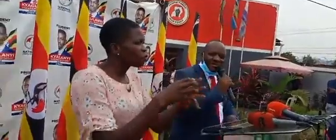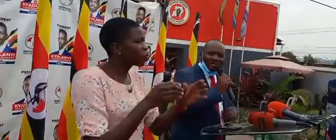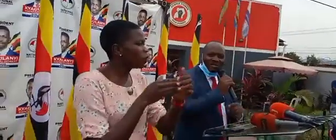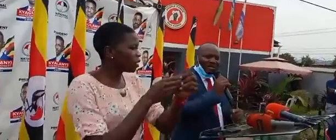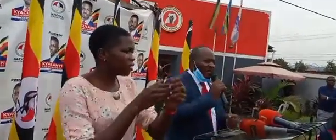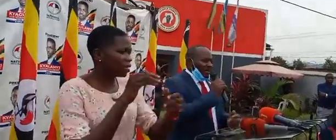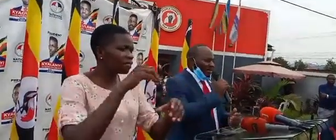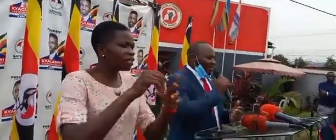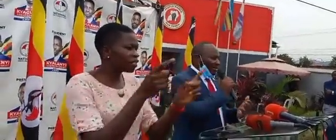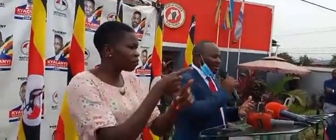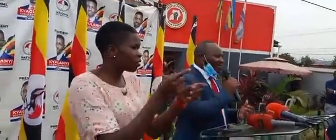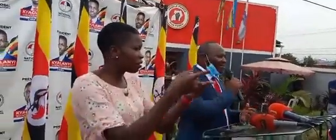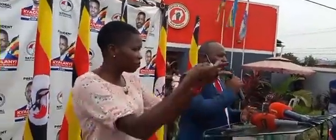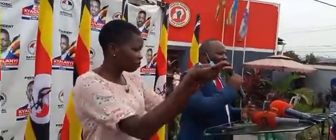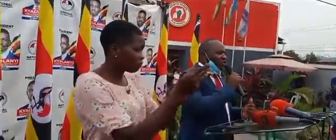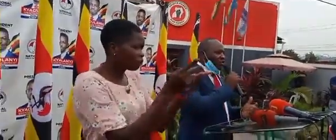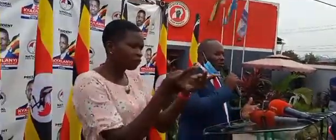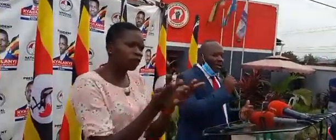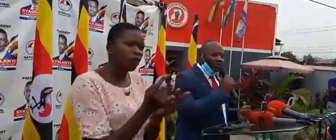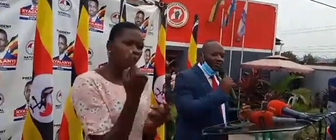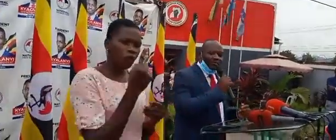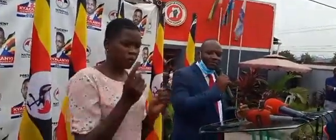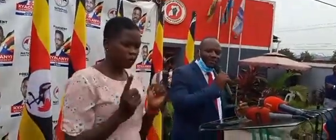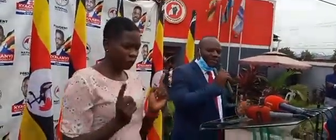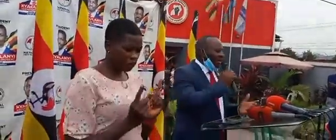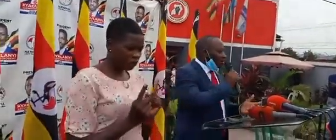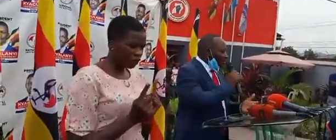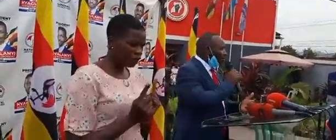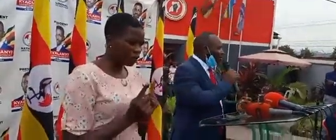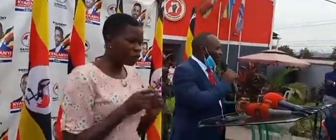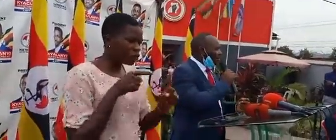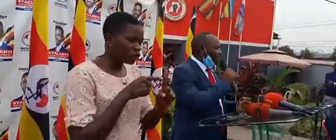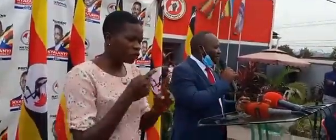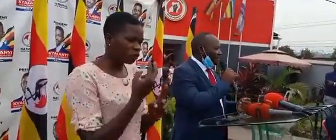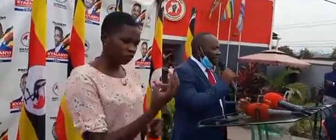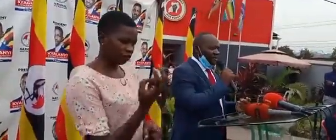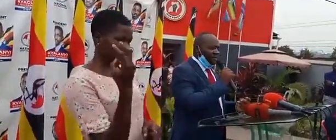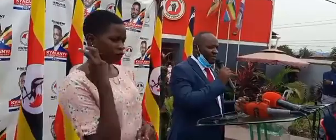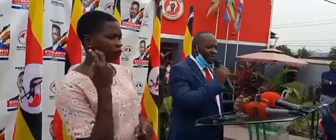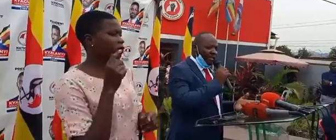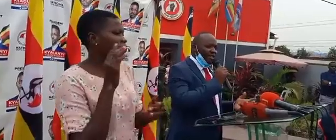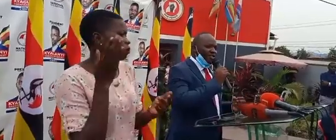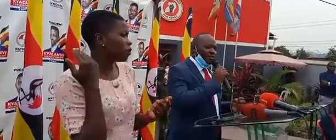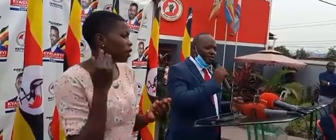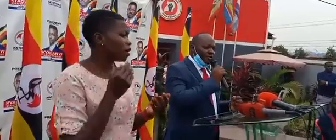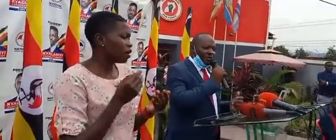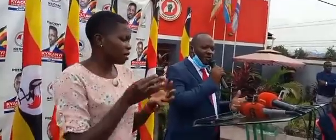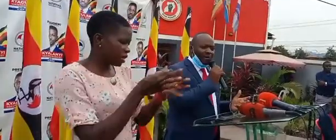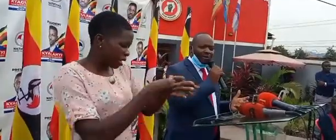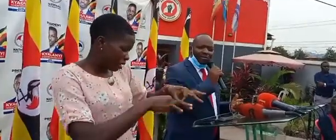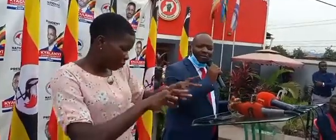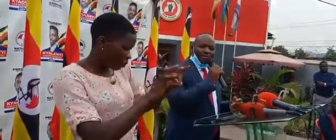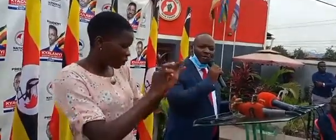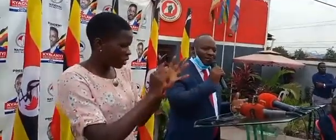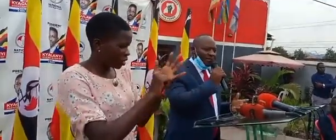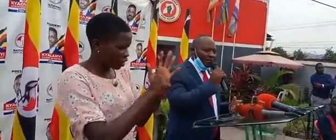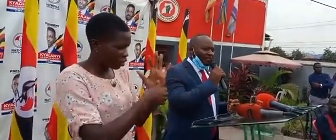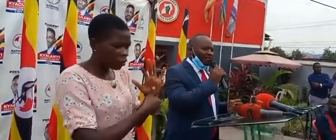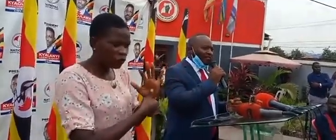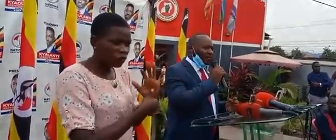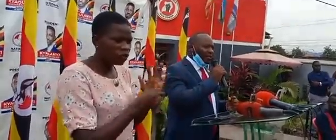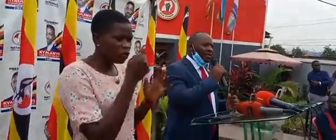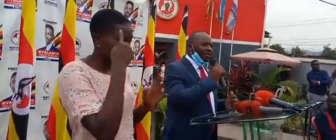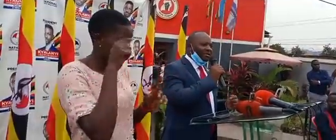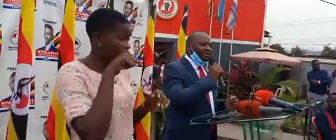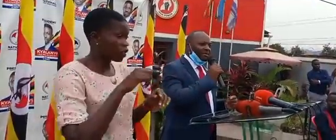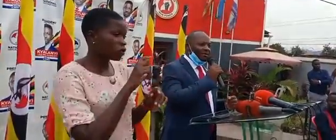gentlemen, just briefly to re-echo the key issues of our media briefing